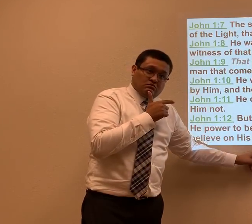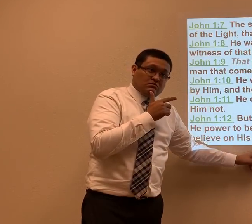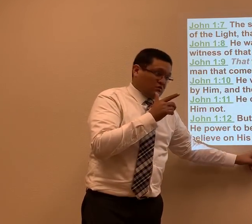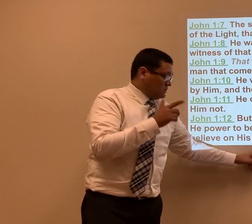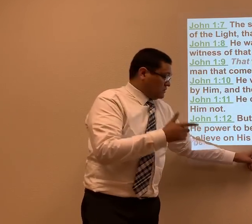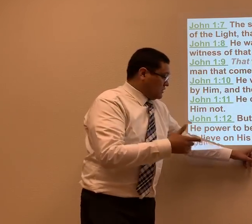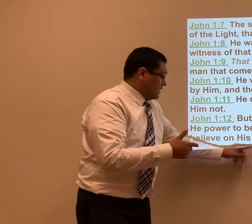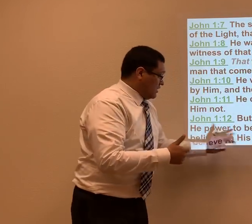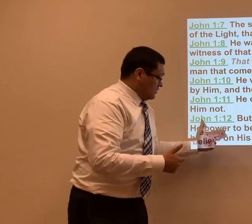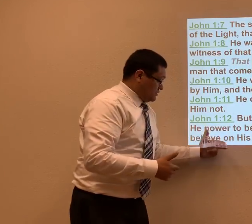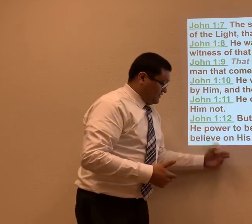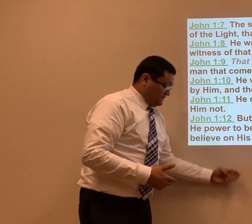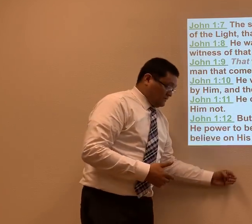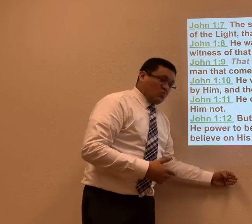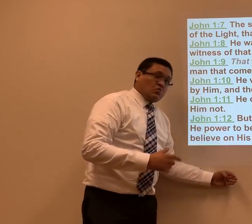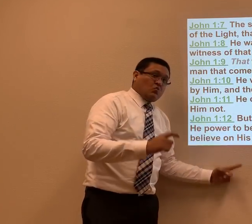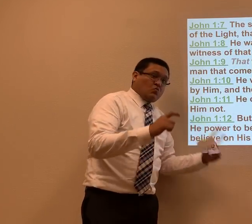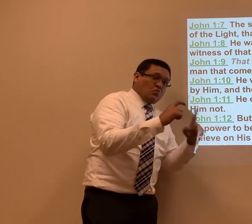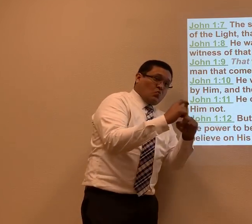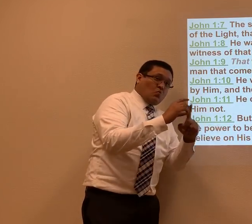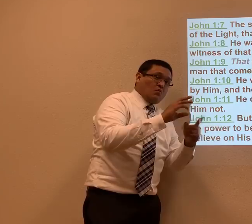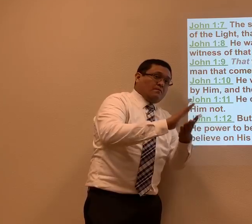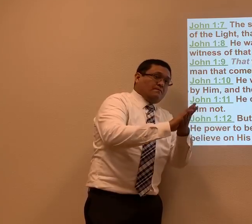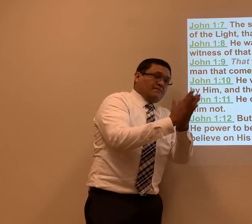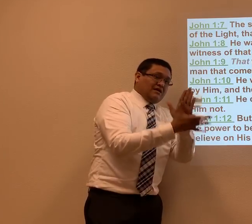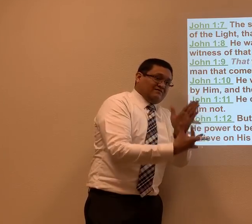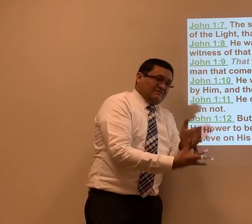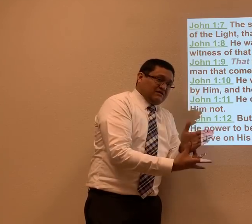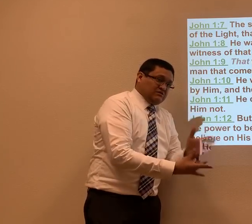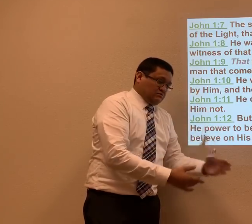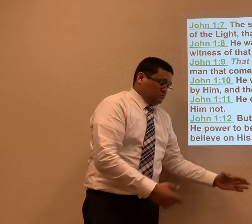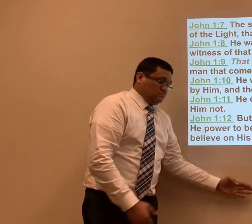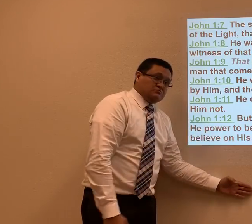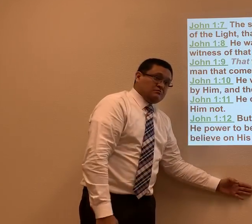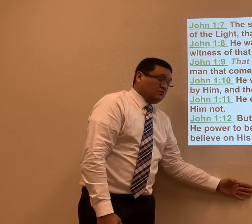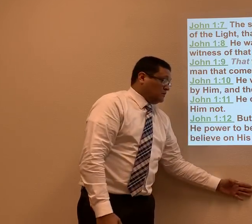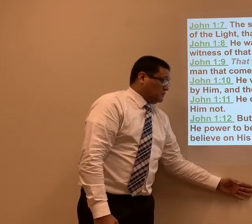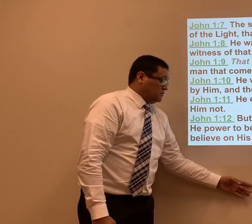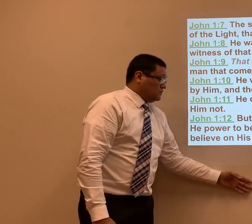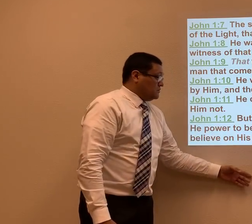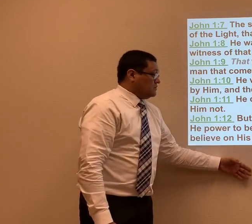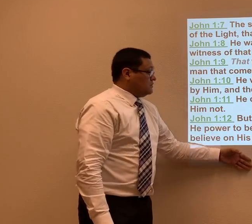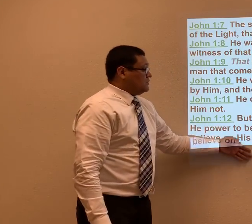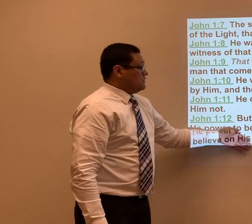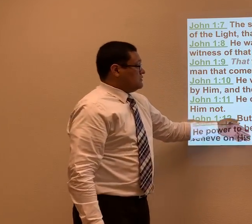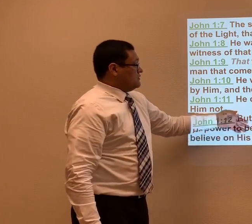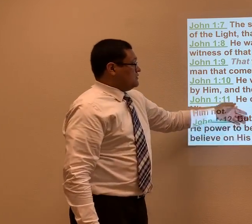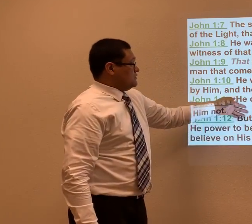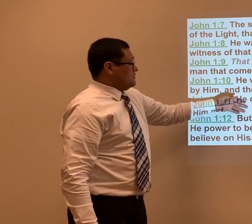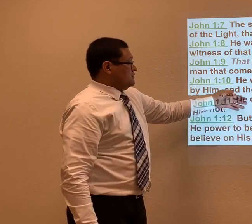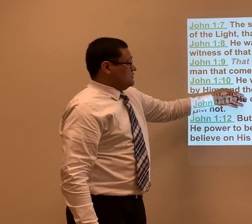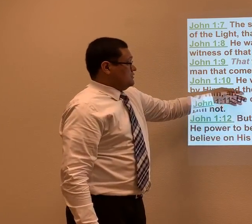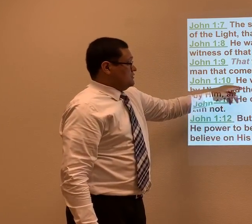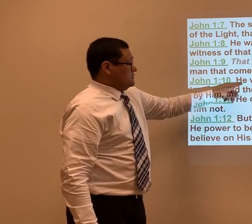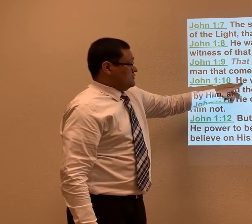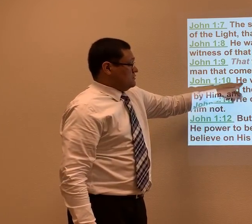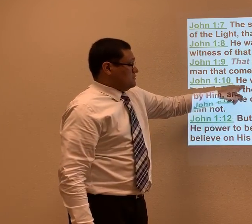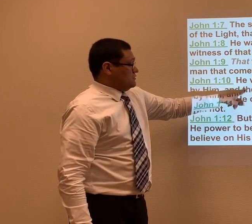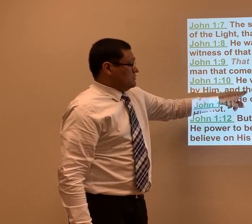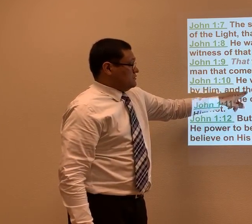But what is this right here where it says, believe on his name, Jesus? But remember, that the verse 14 where it talks about he became flesh and dwelt among